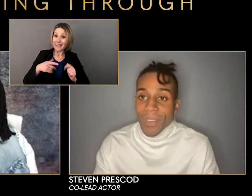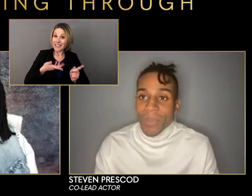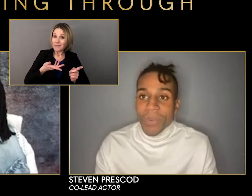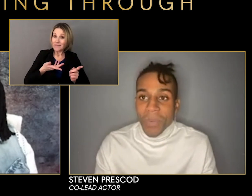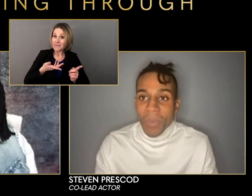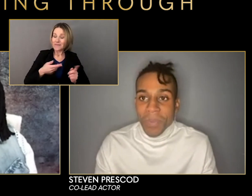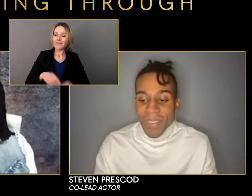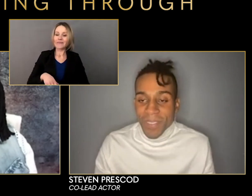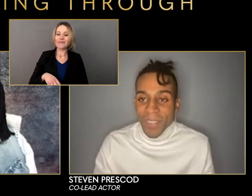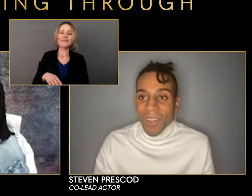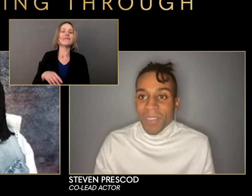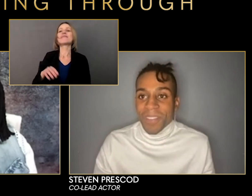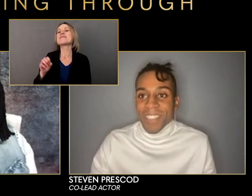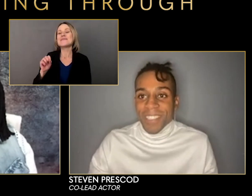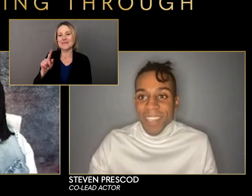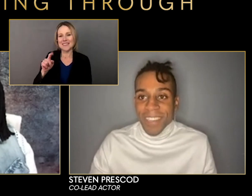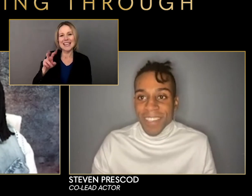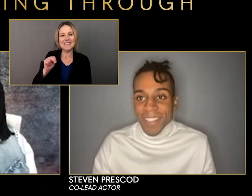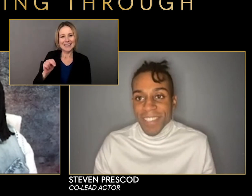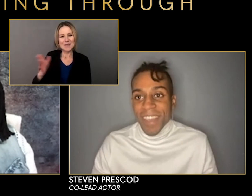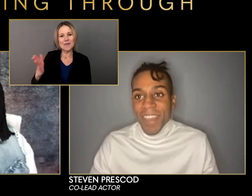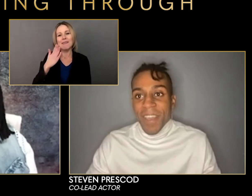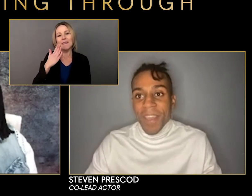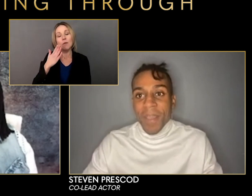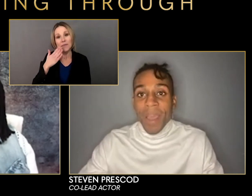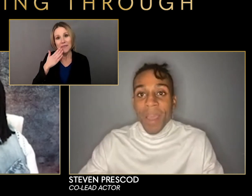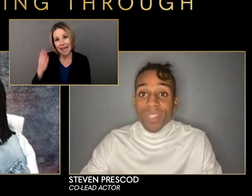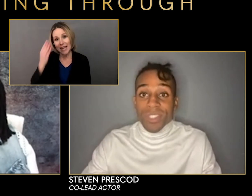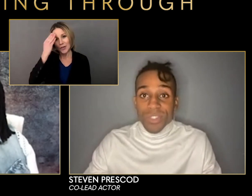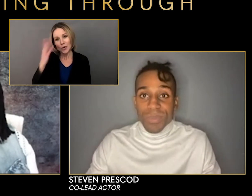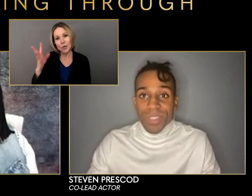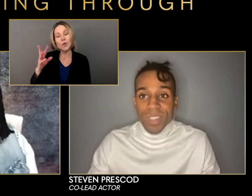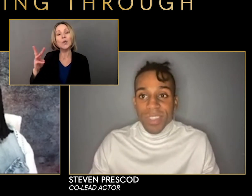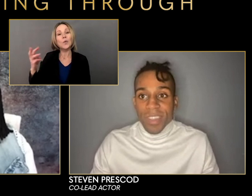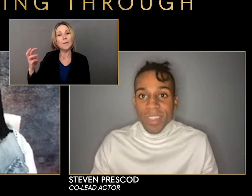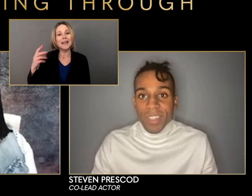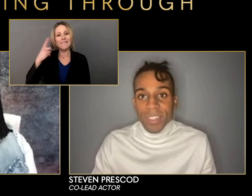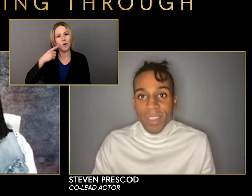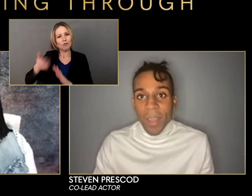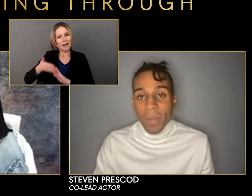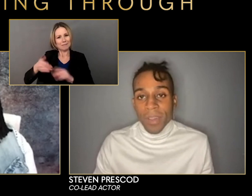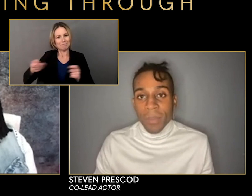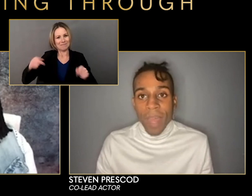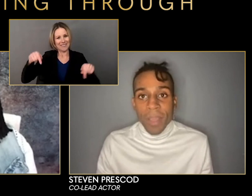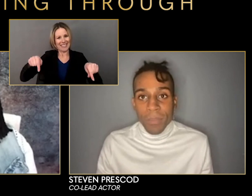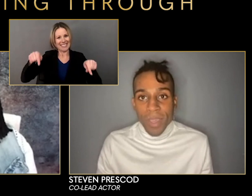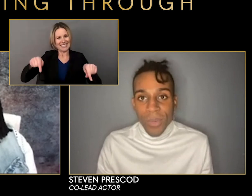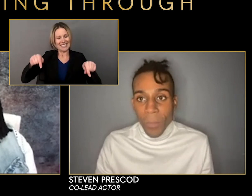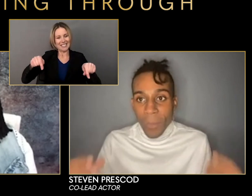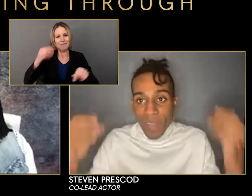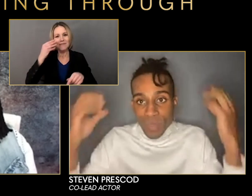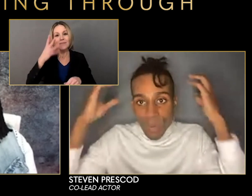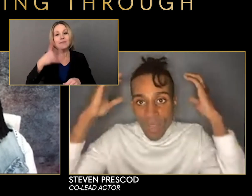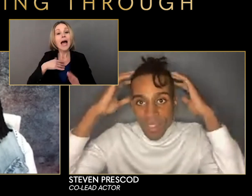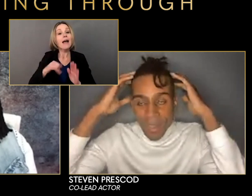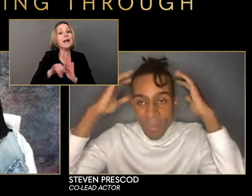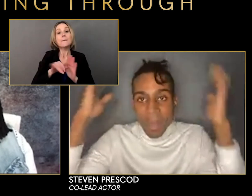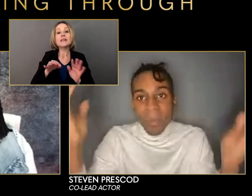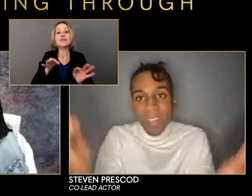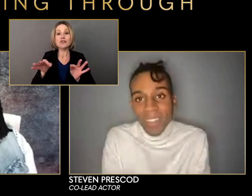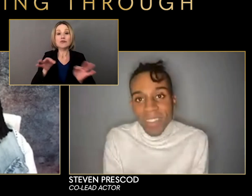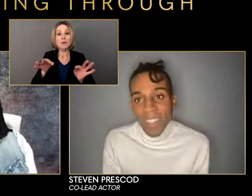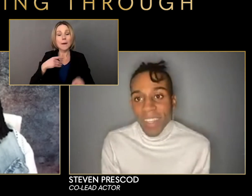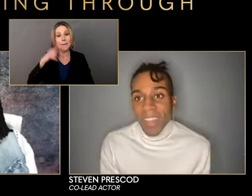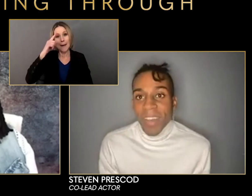Well, thank you, Whoopi, for facilitating this. And my image description is I'm a Black male, box braids and a